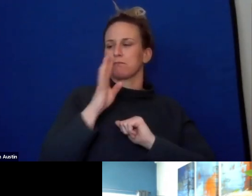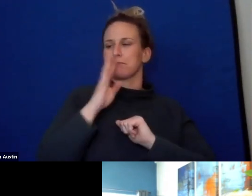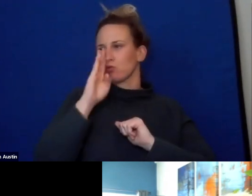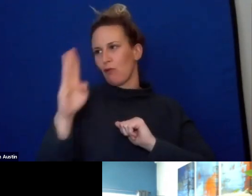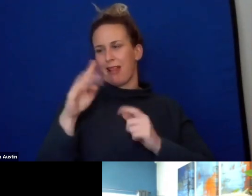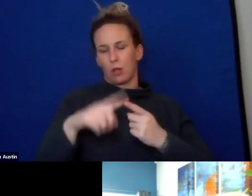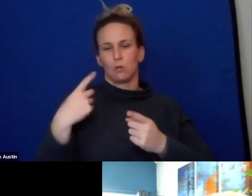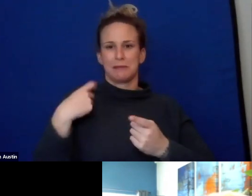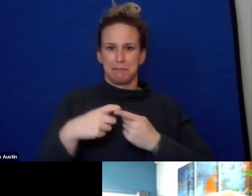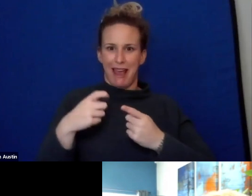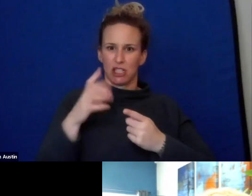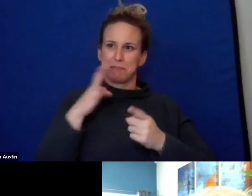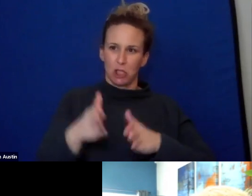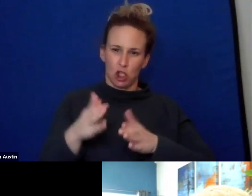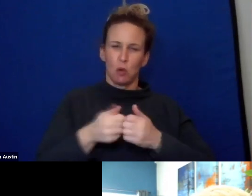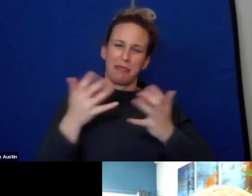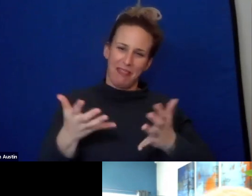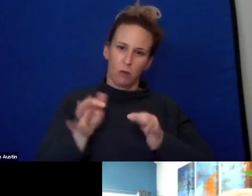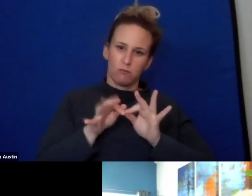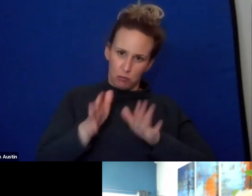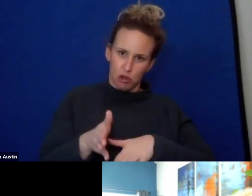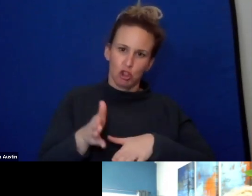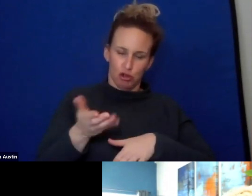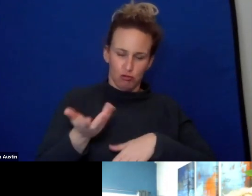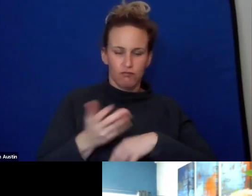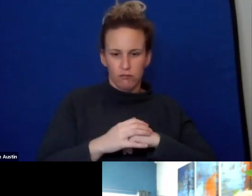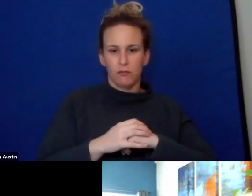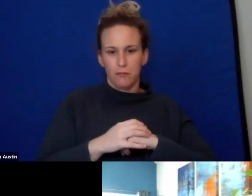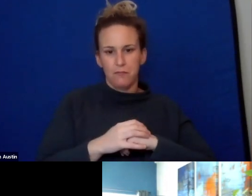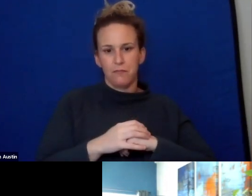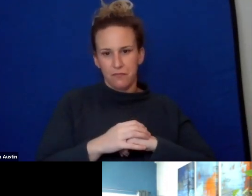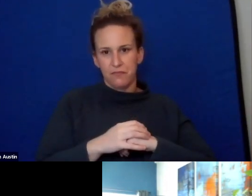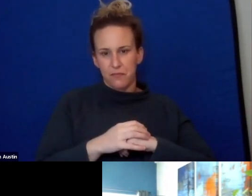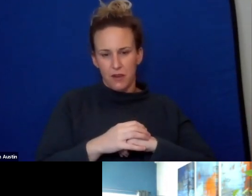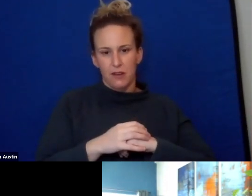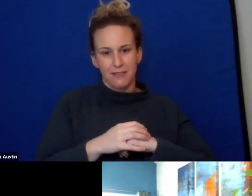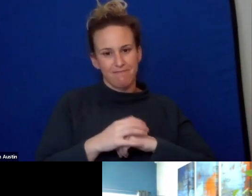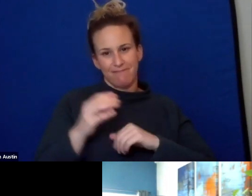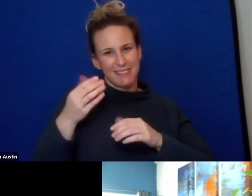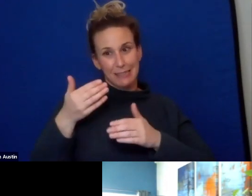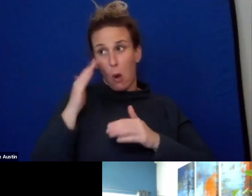without translation ideally on our lines um at some point here in the next couple years